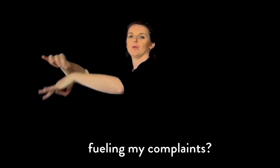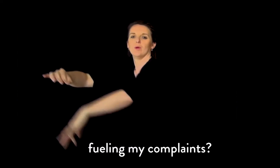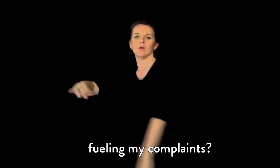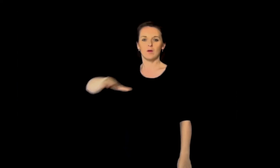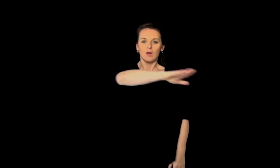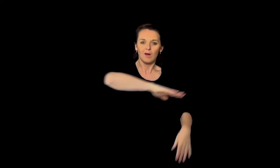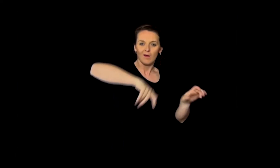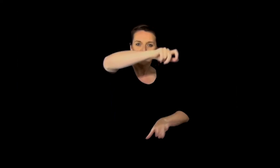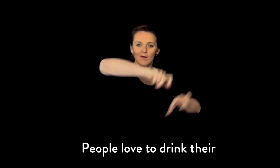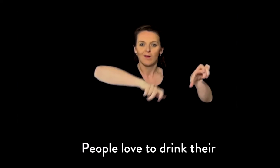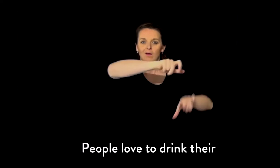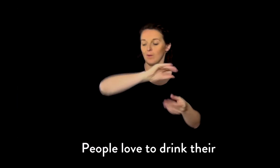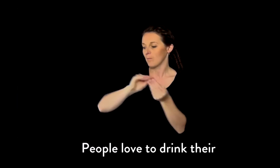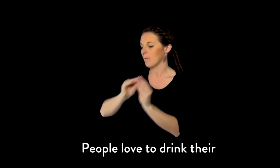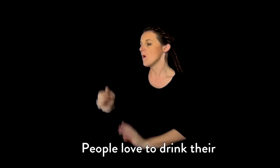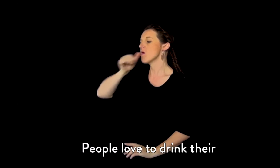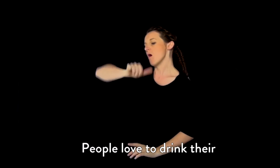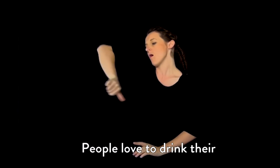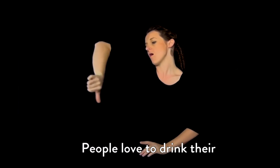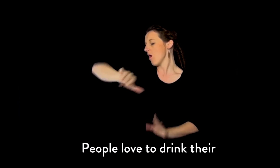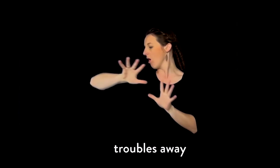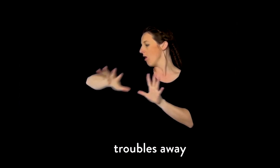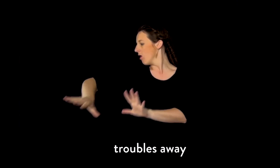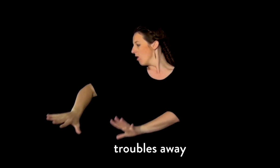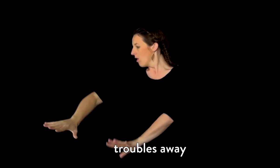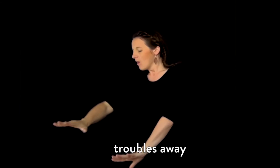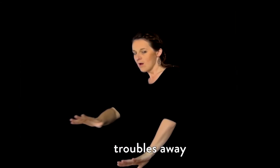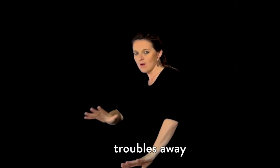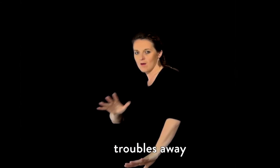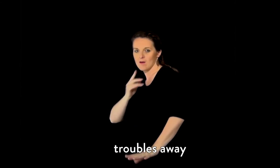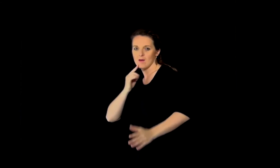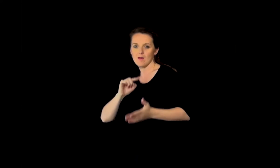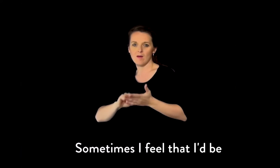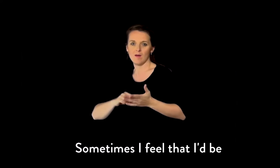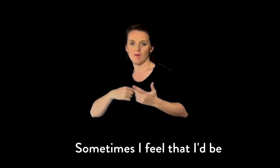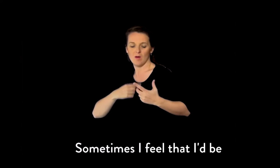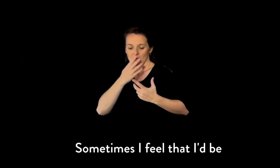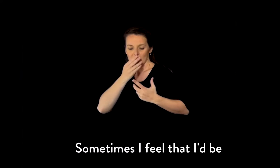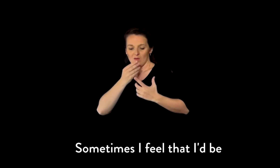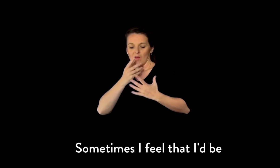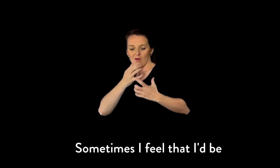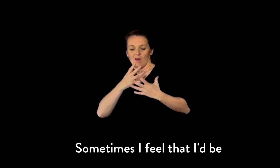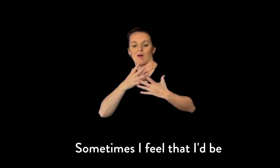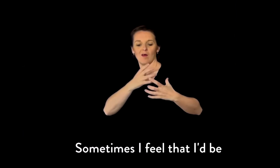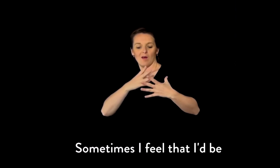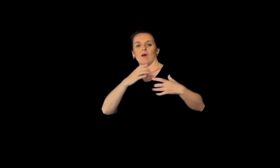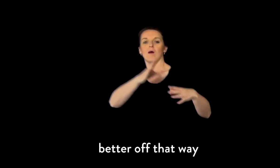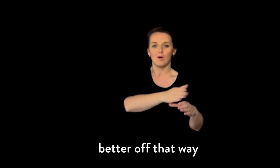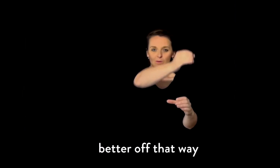complaint? People love to drink their troubles away. Sometimes I feel that I'd be better off